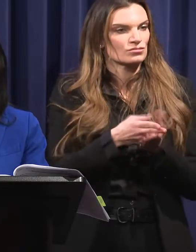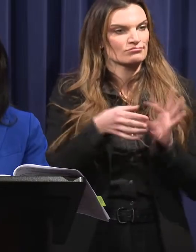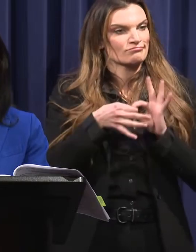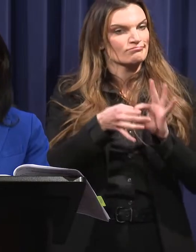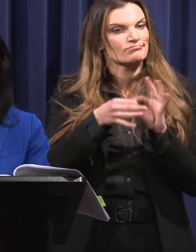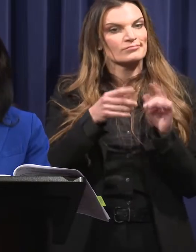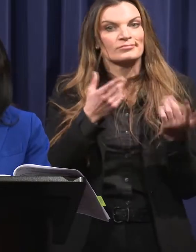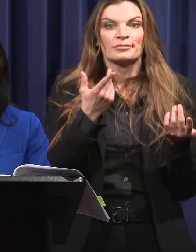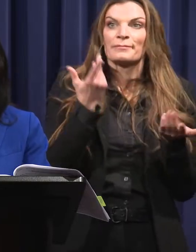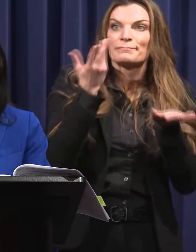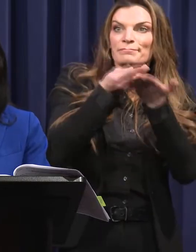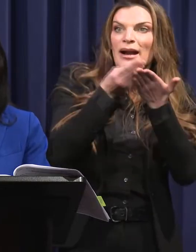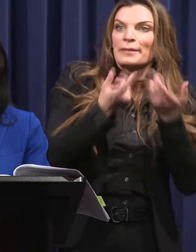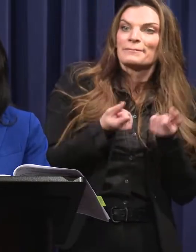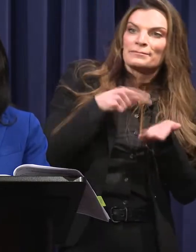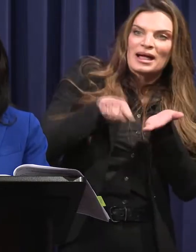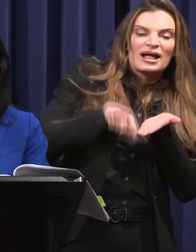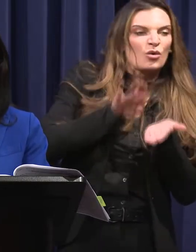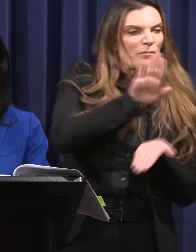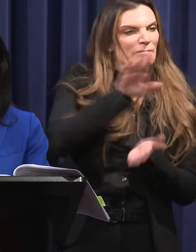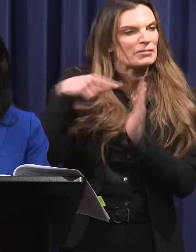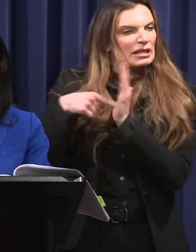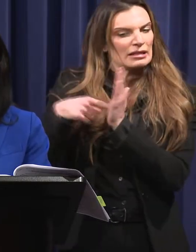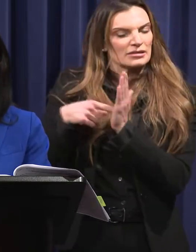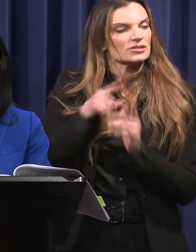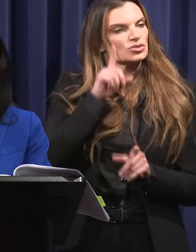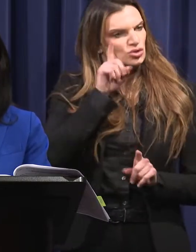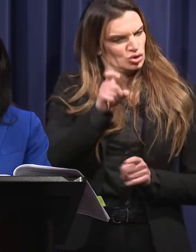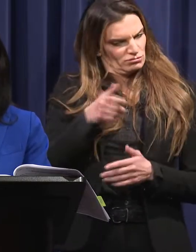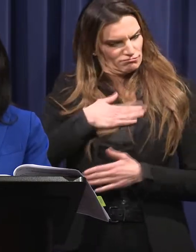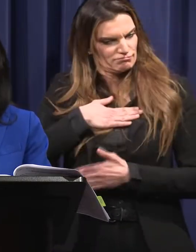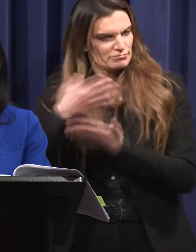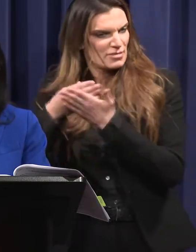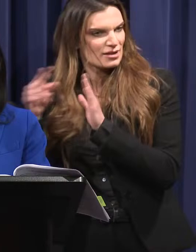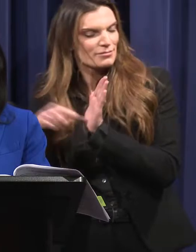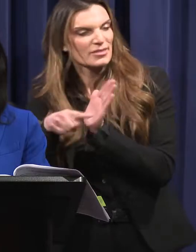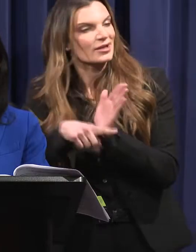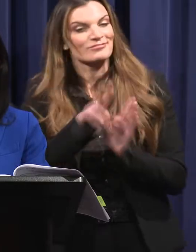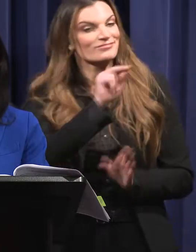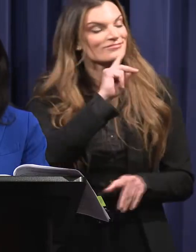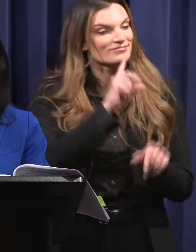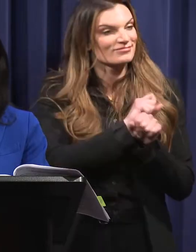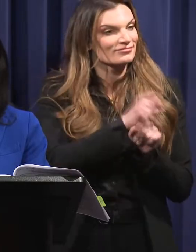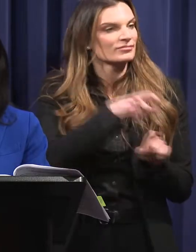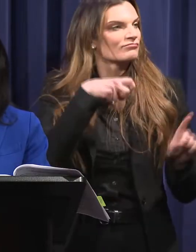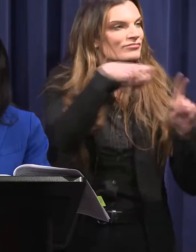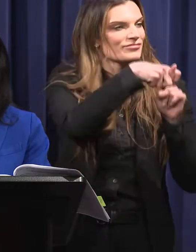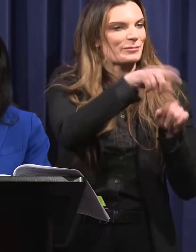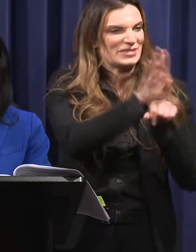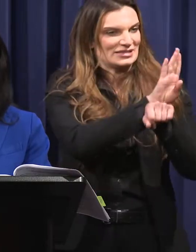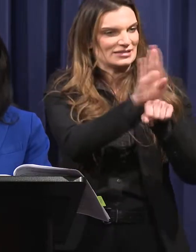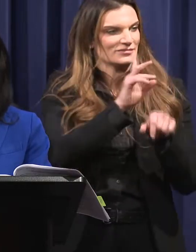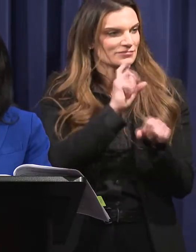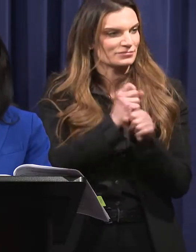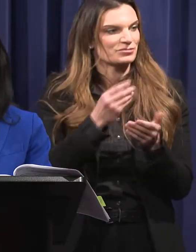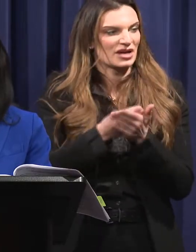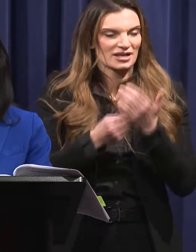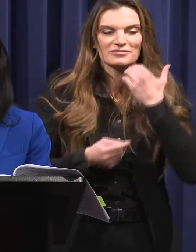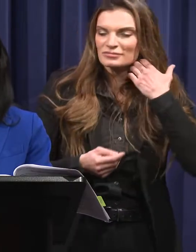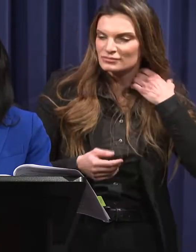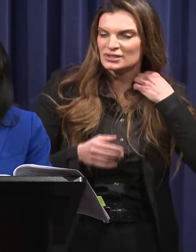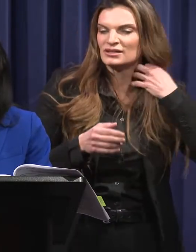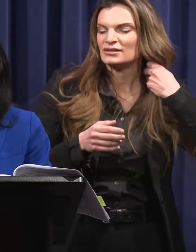personal expenses, contrary to provided documentation of personal versus business expenses, or even